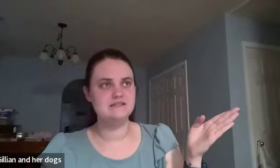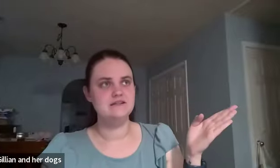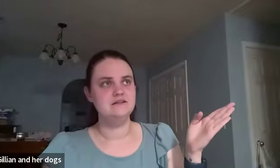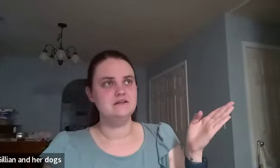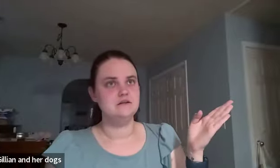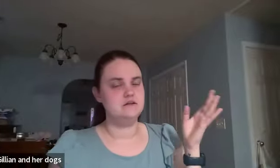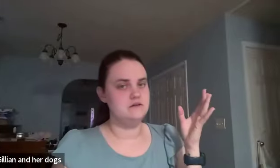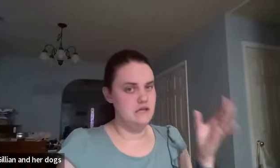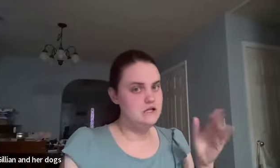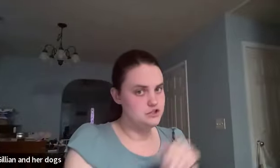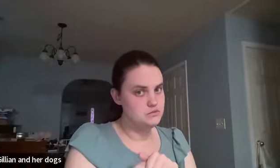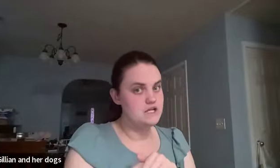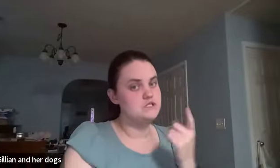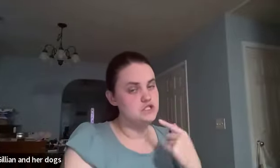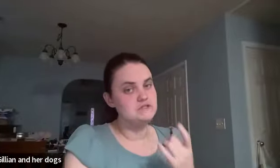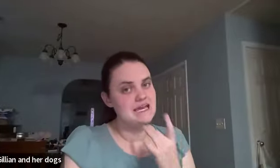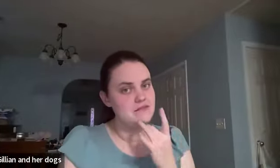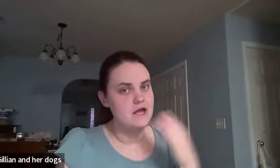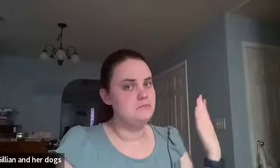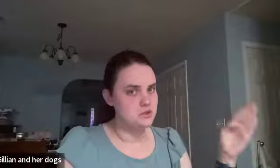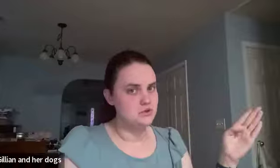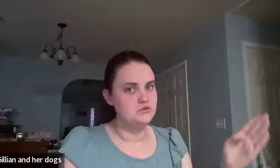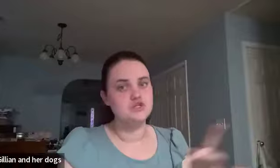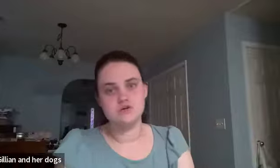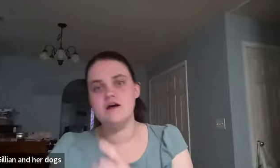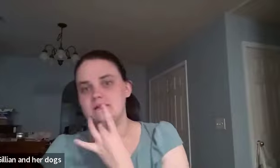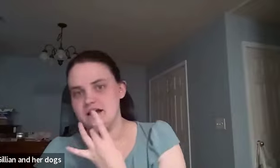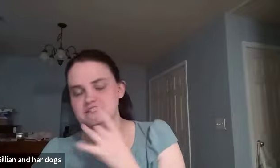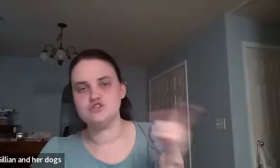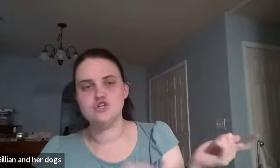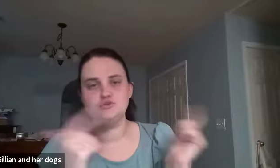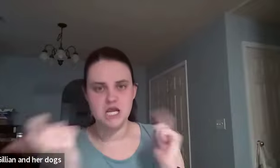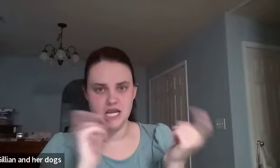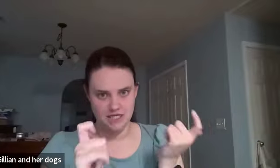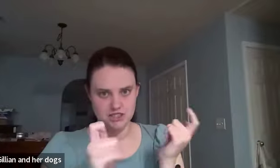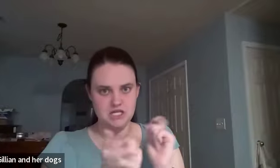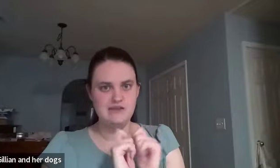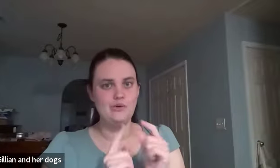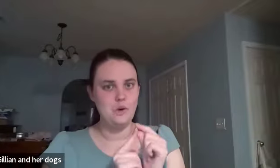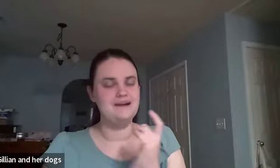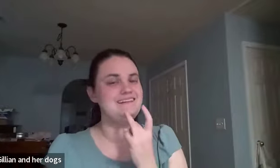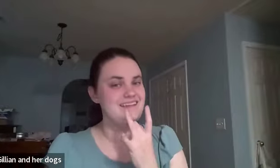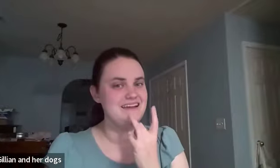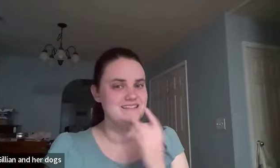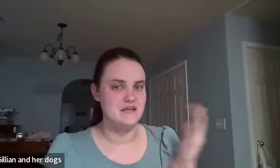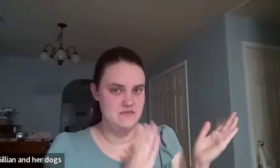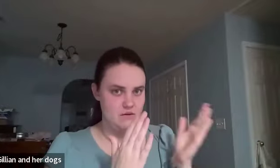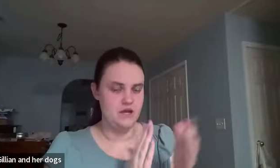because English wise, we do say light blue, turn on the lights. There's no change in the word light in that